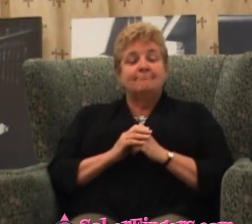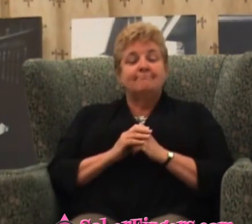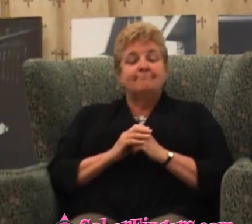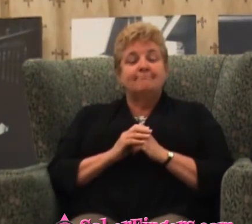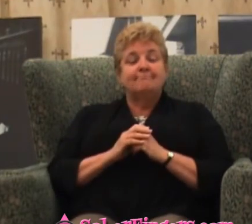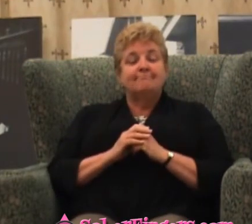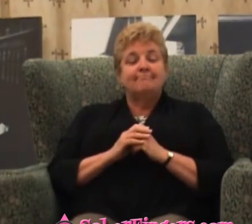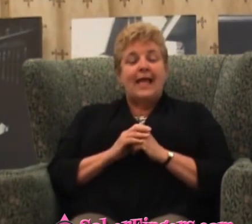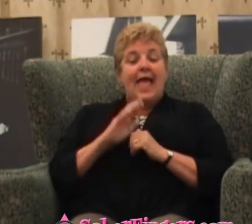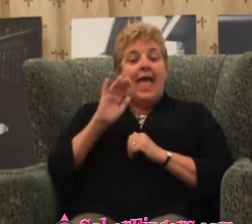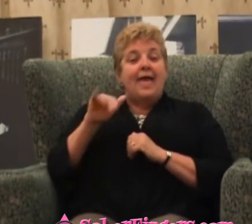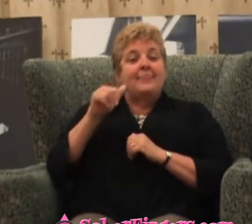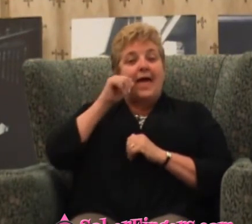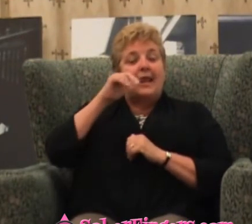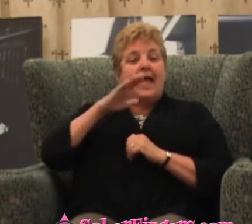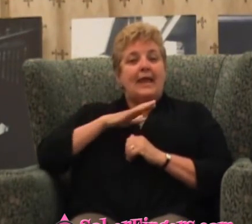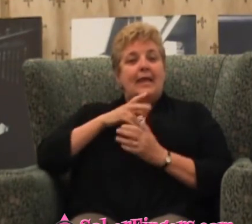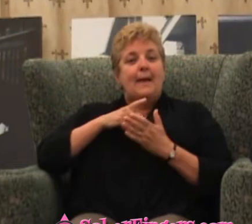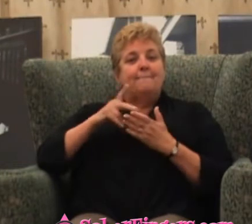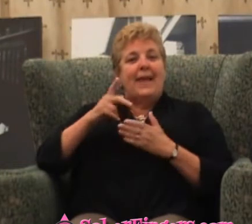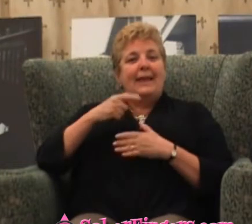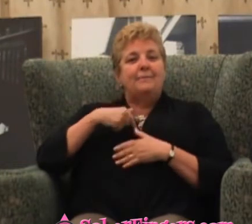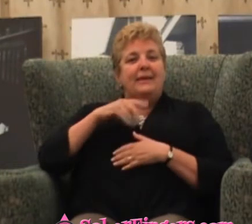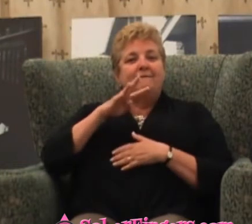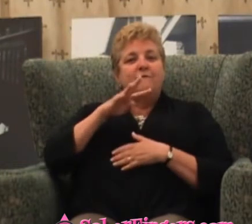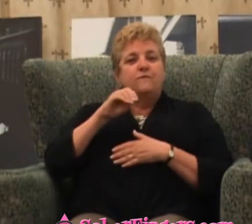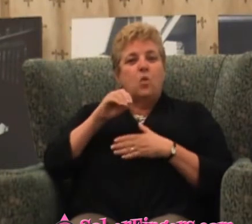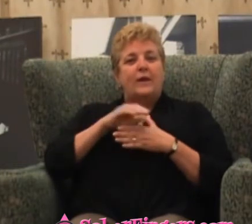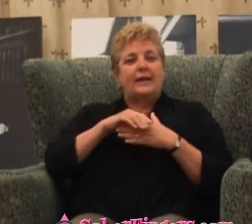And that lady paid me $40 a week to do that job.